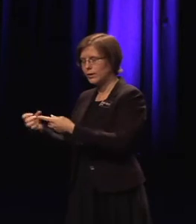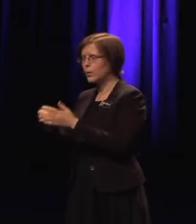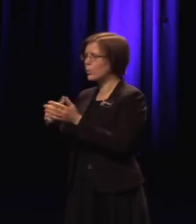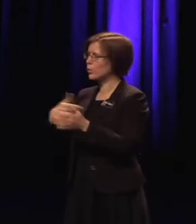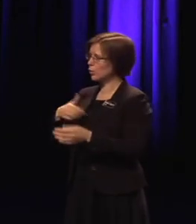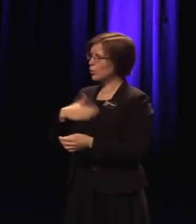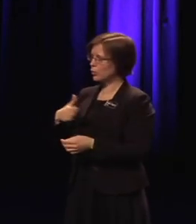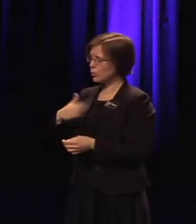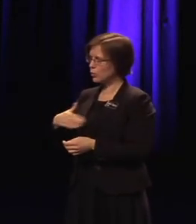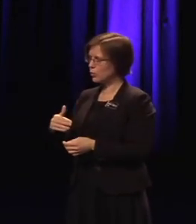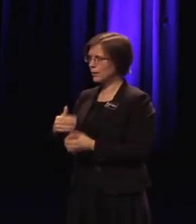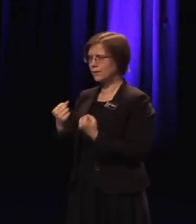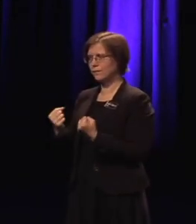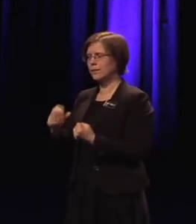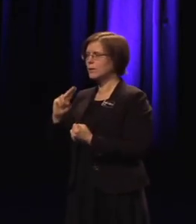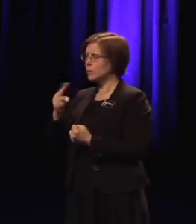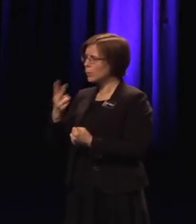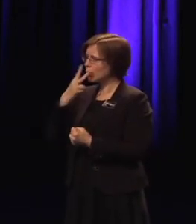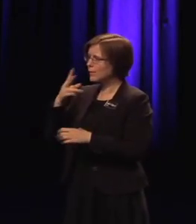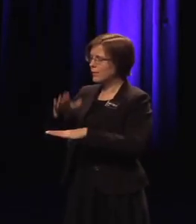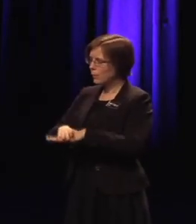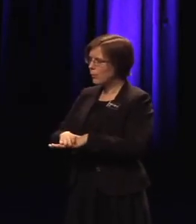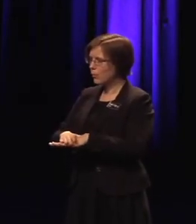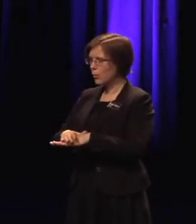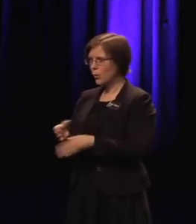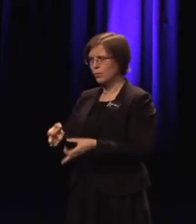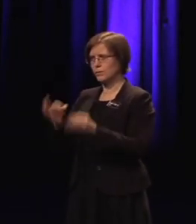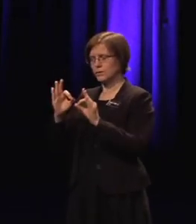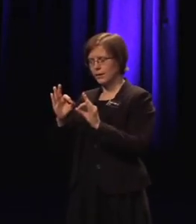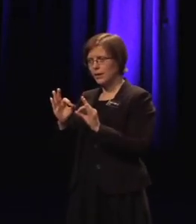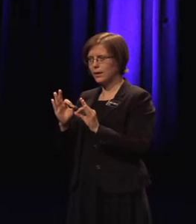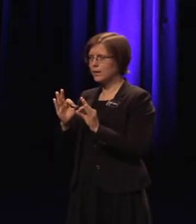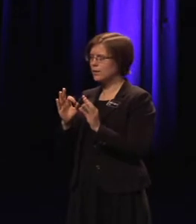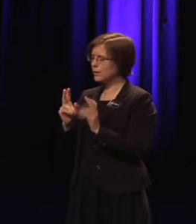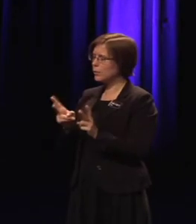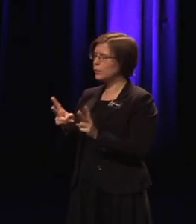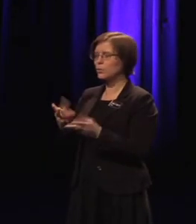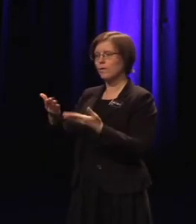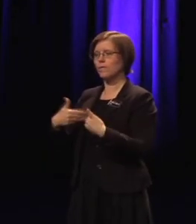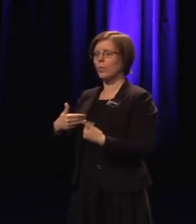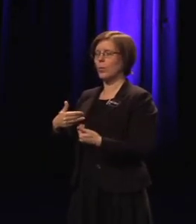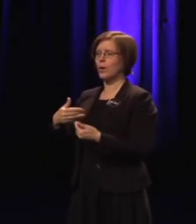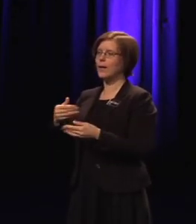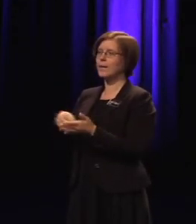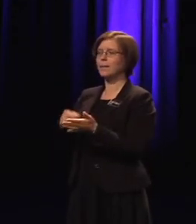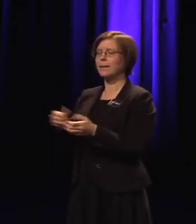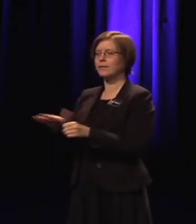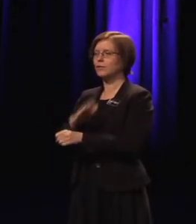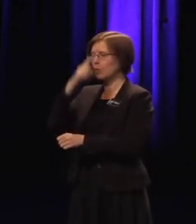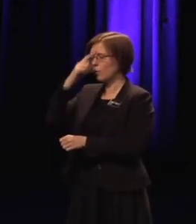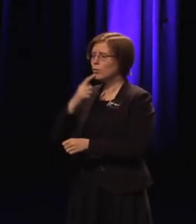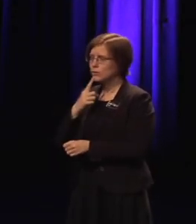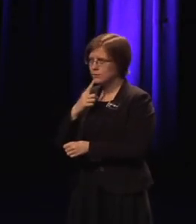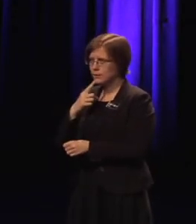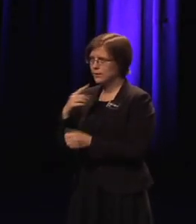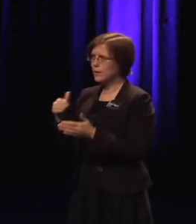we deliberately, publicly, and assertively pursue a meaningful policy towards the full and